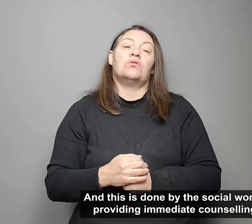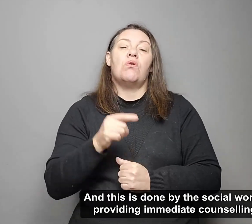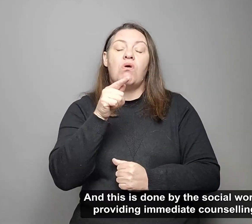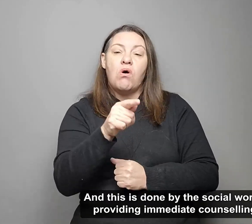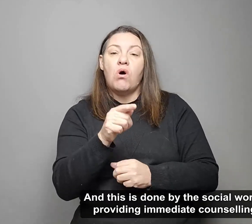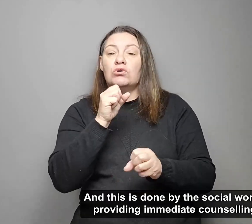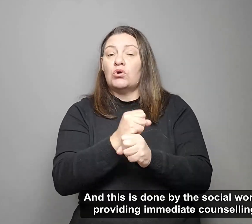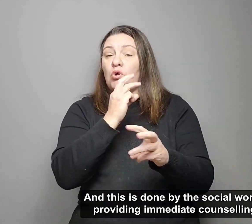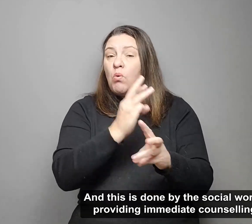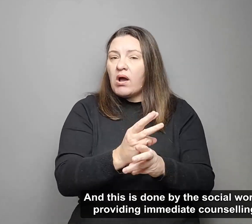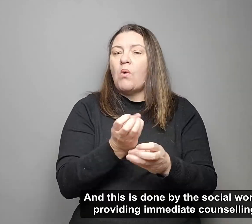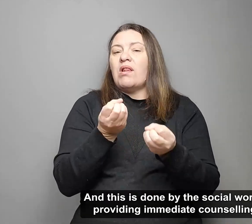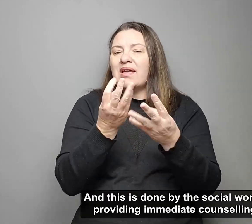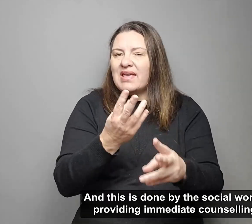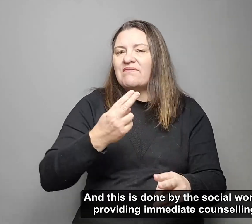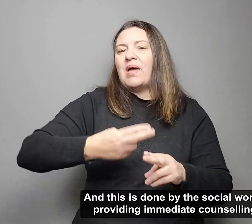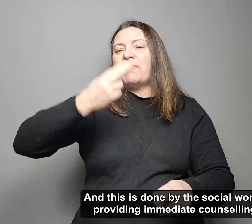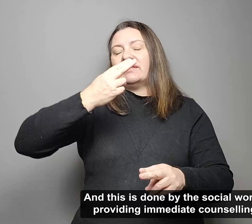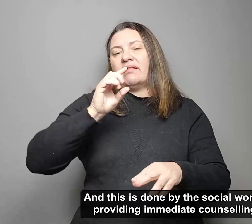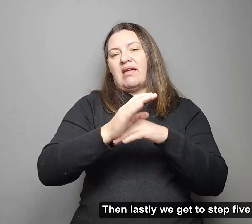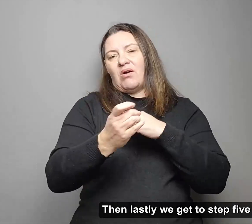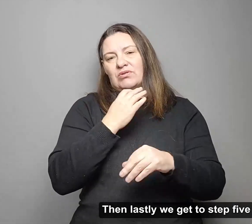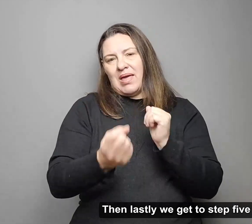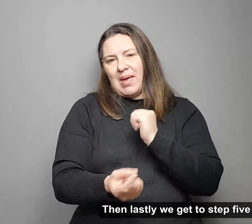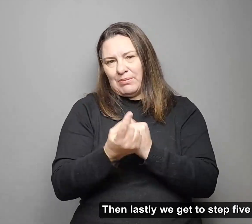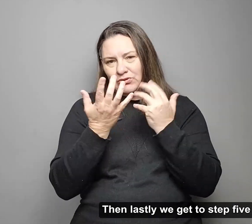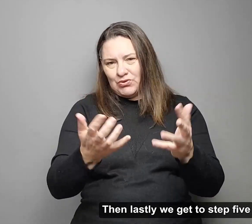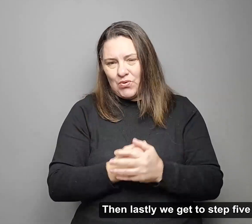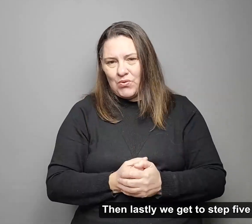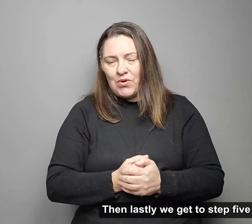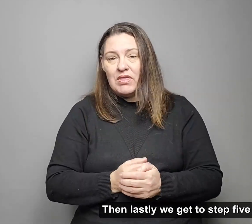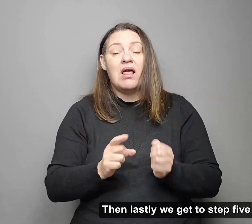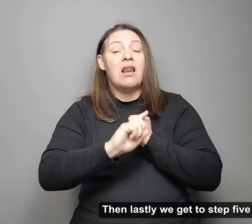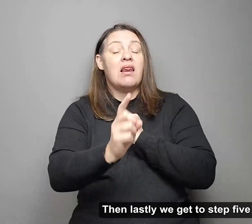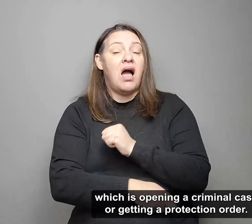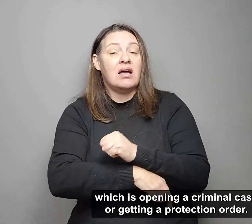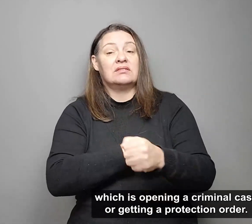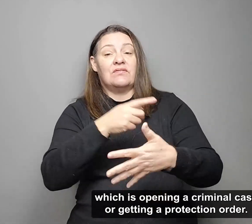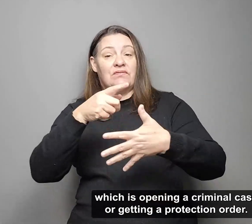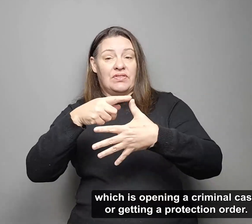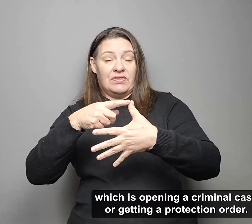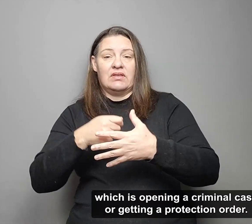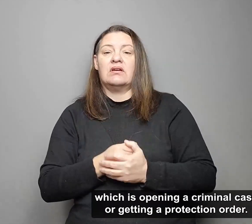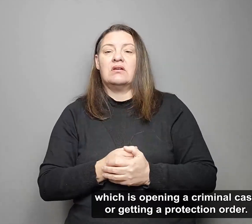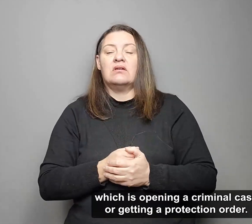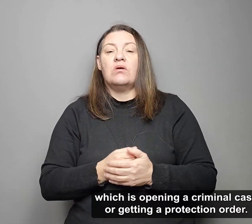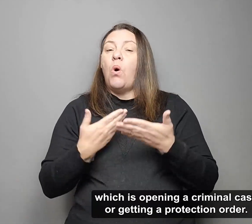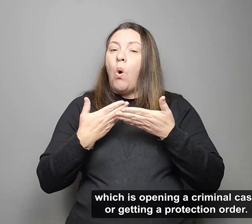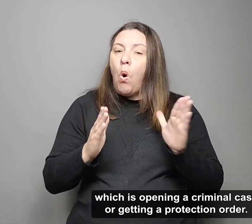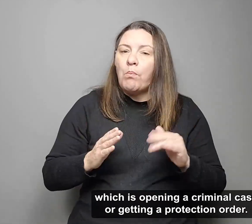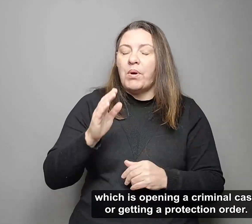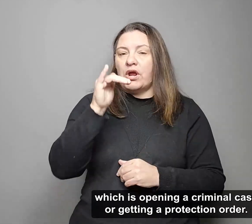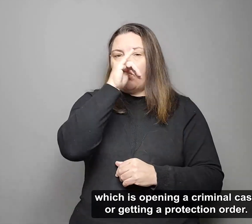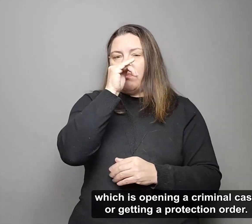the social worker providing immediate counseling. Then lastly, we get to step 5, which is opening a criminal